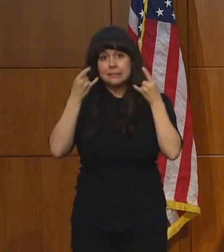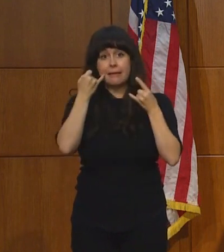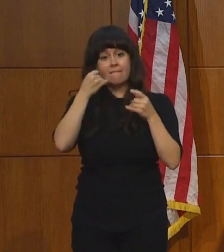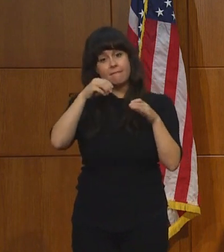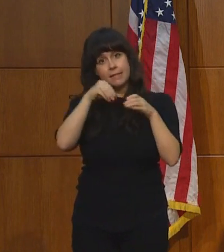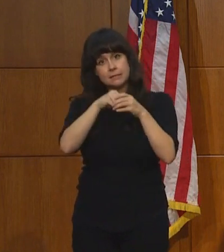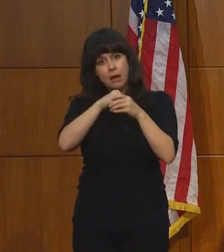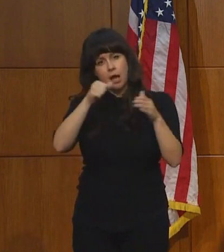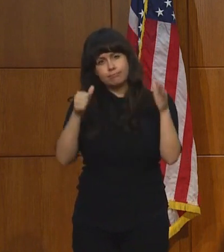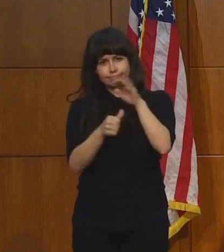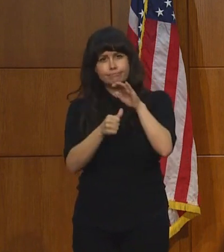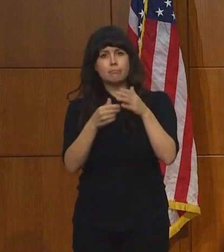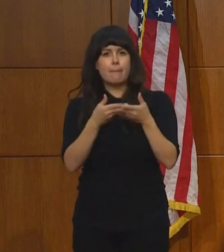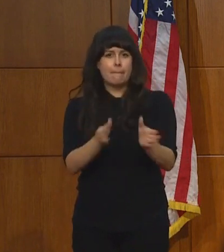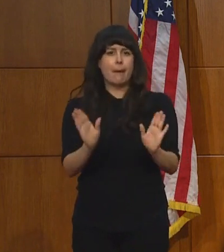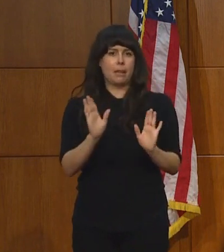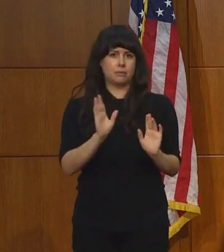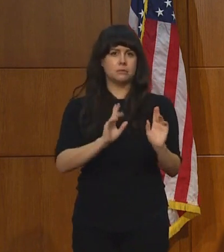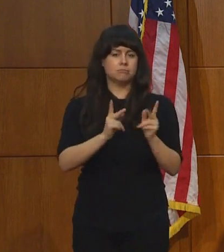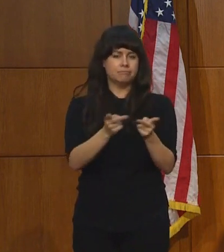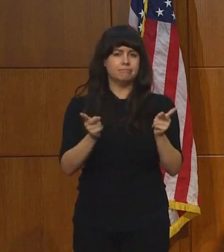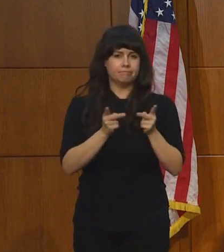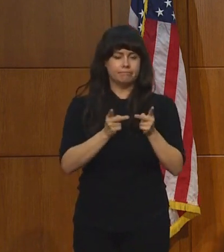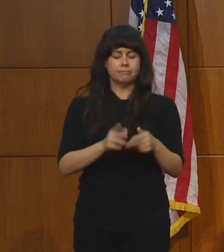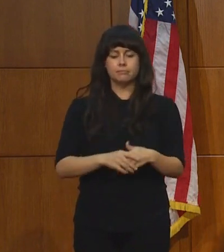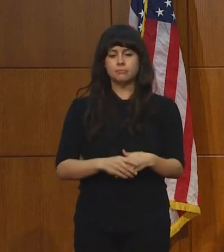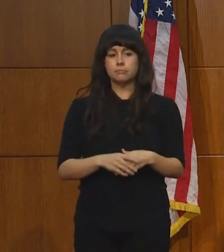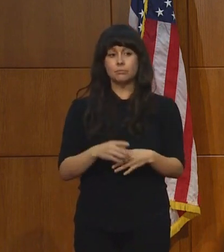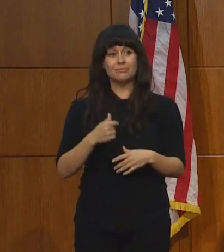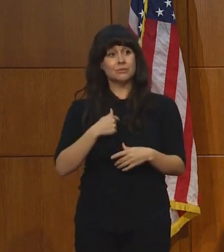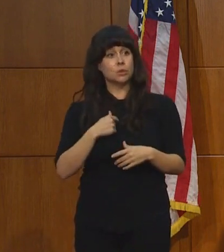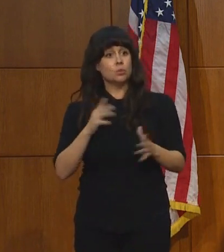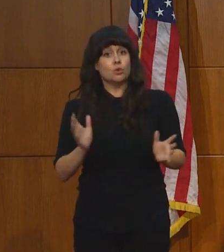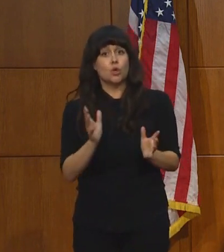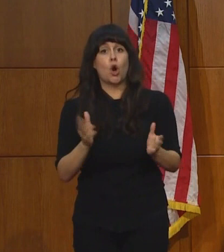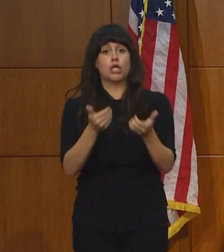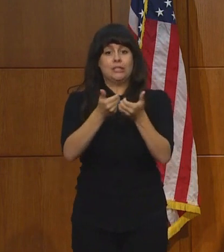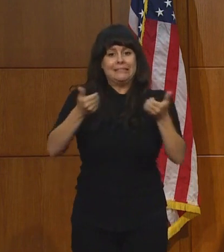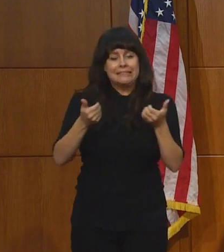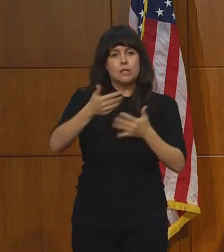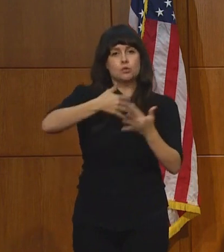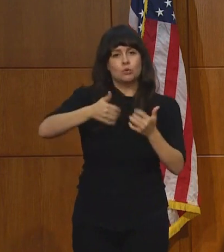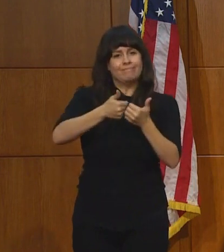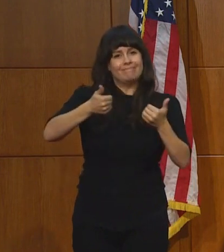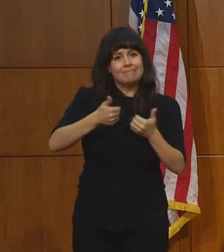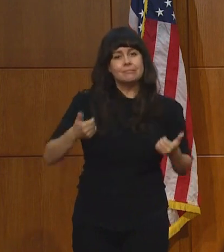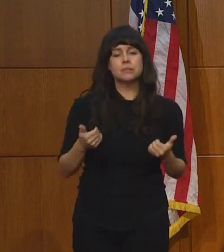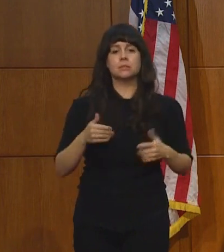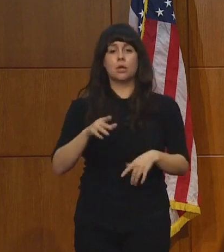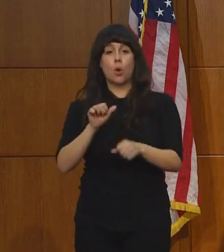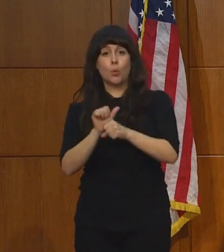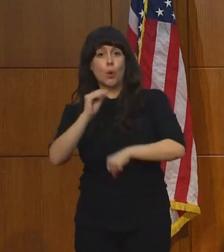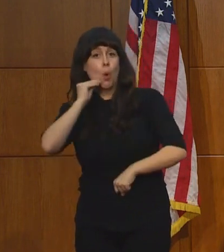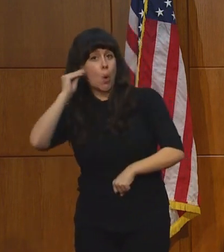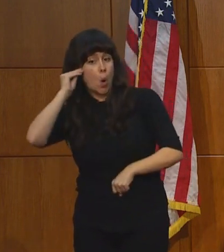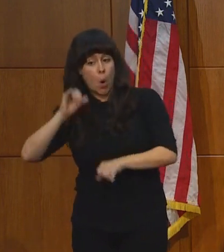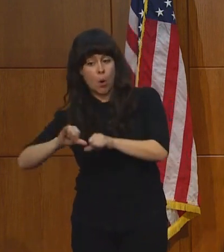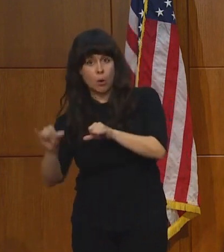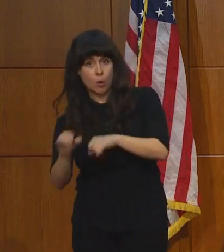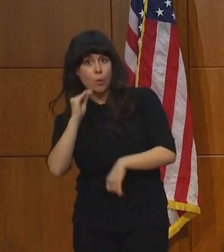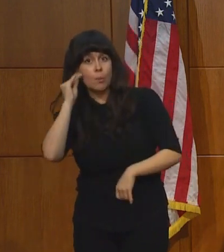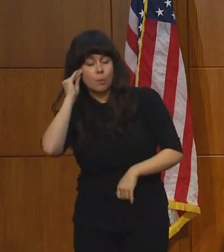spaces. We urged physical distancing, telework, and emphasized the importance of being careful